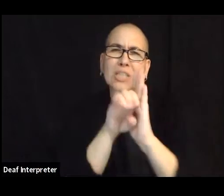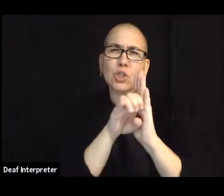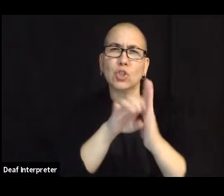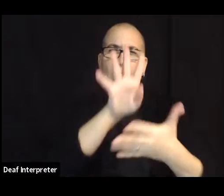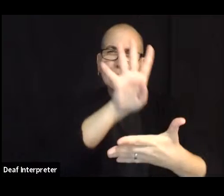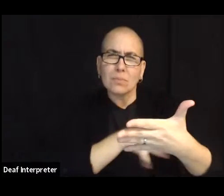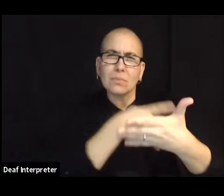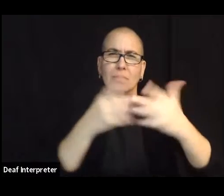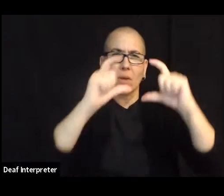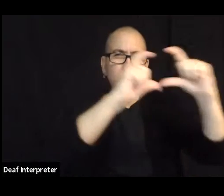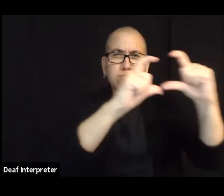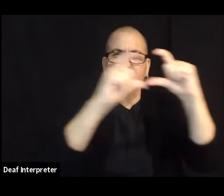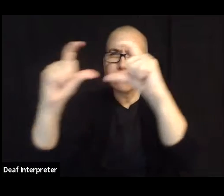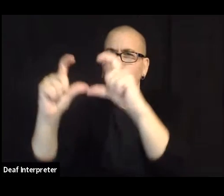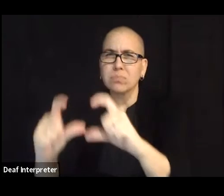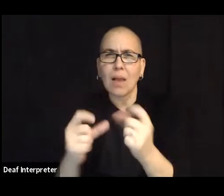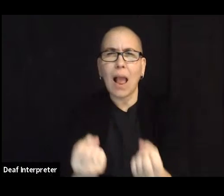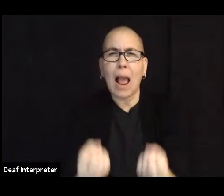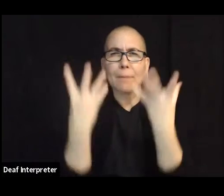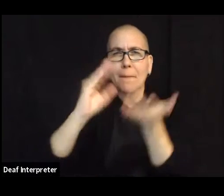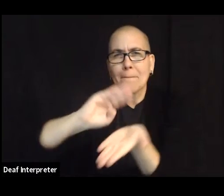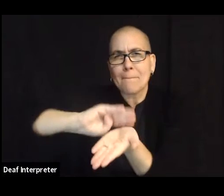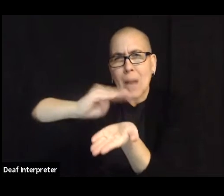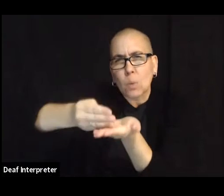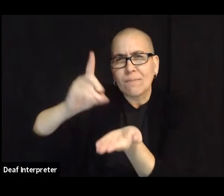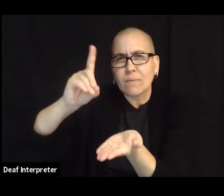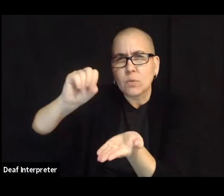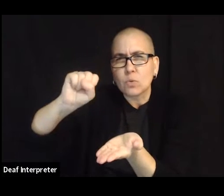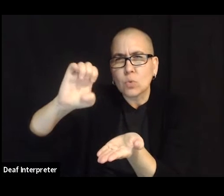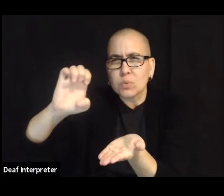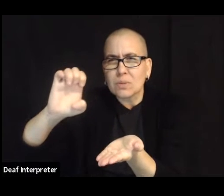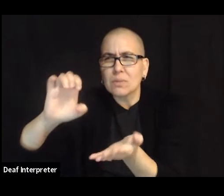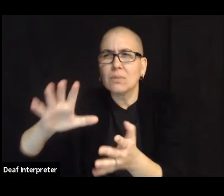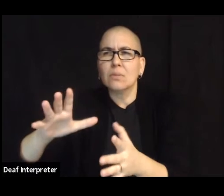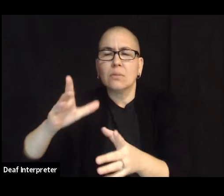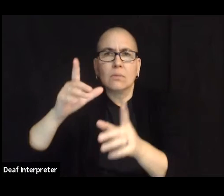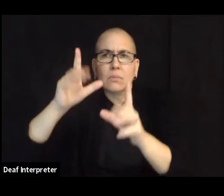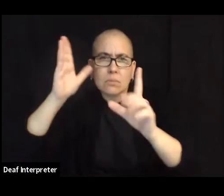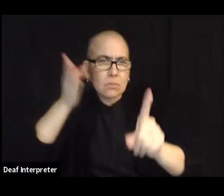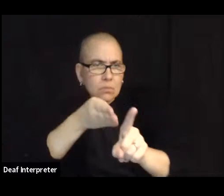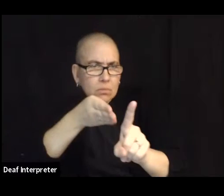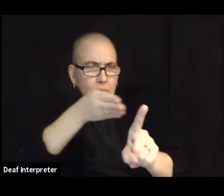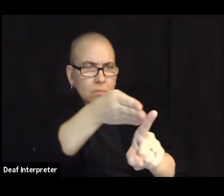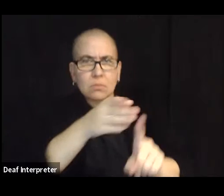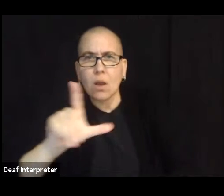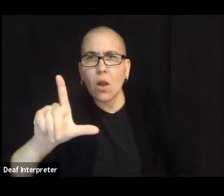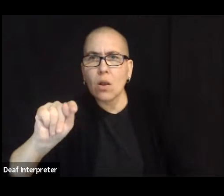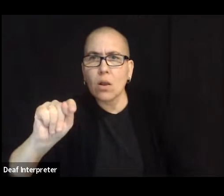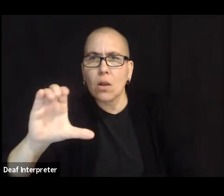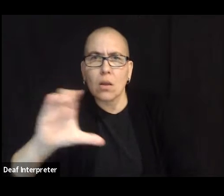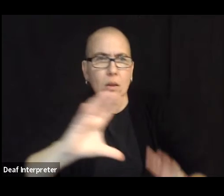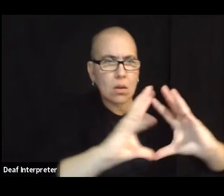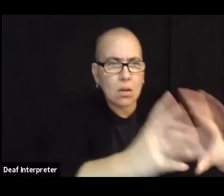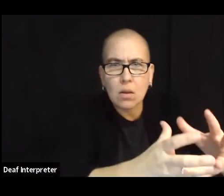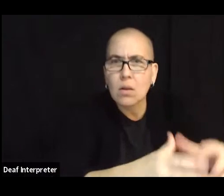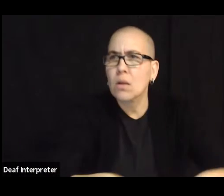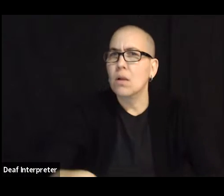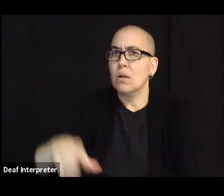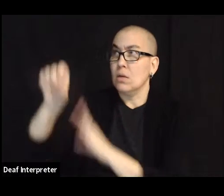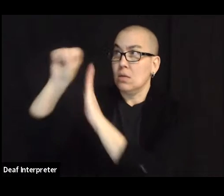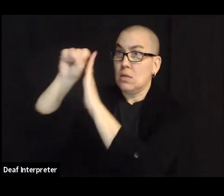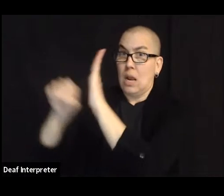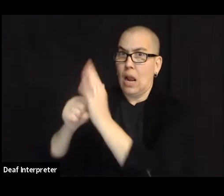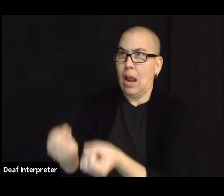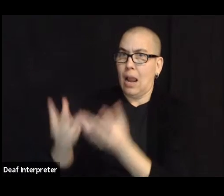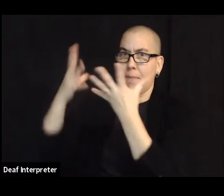doses technically come from our state allocation, but we don't have a role in distributing or administering them. The percentage of